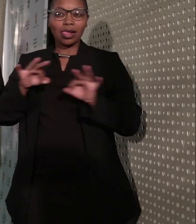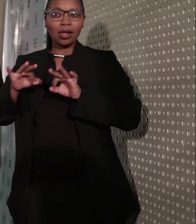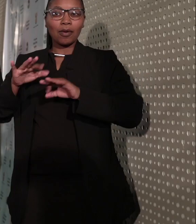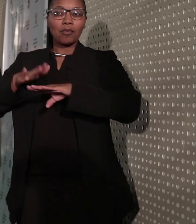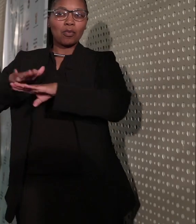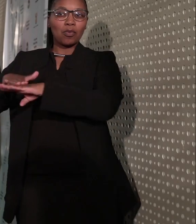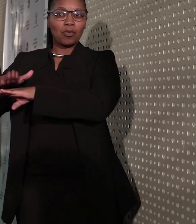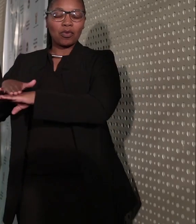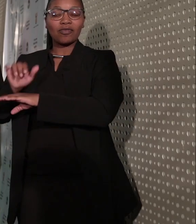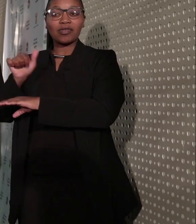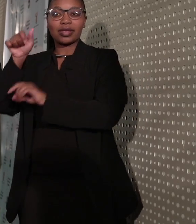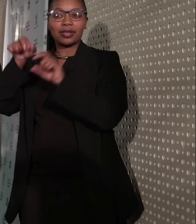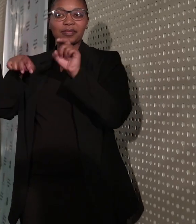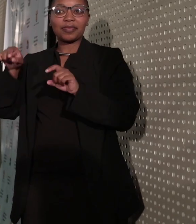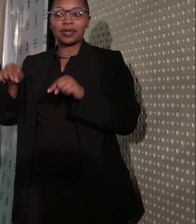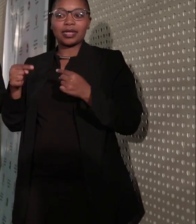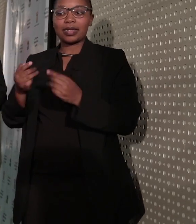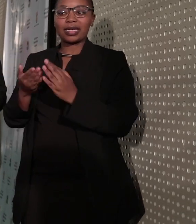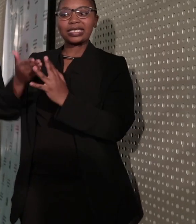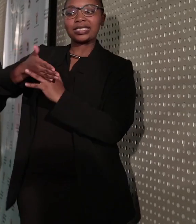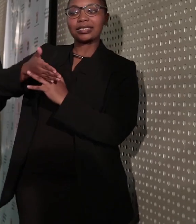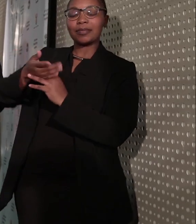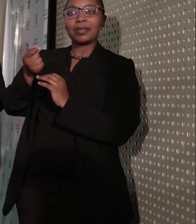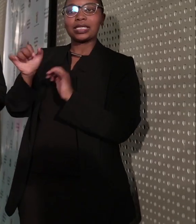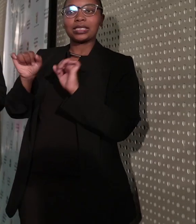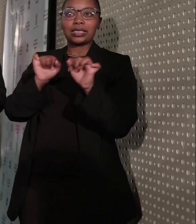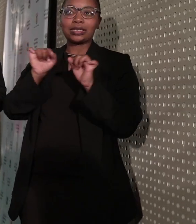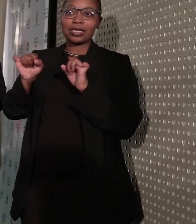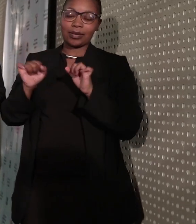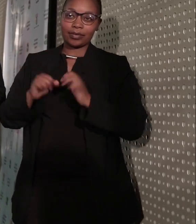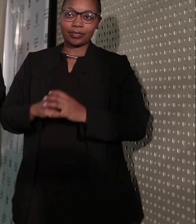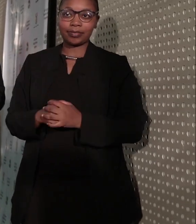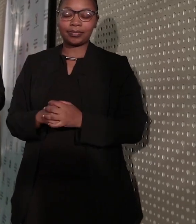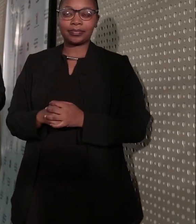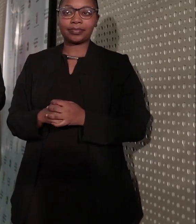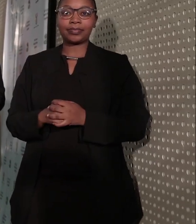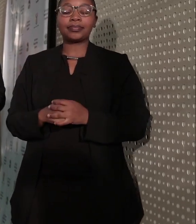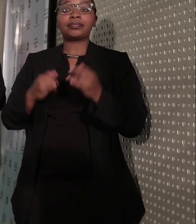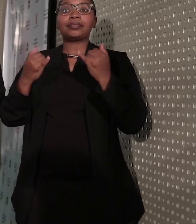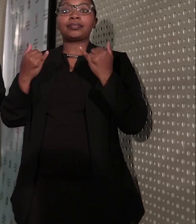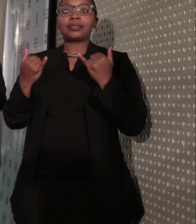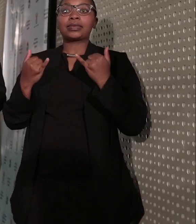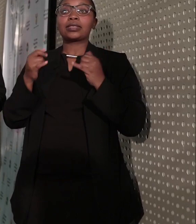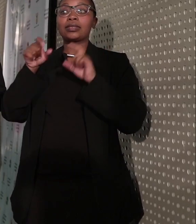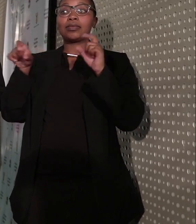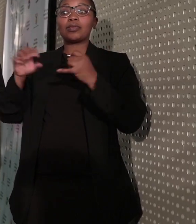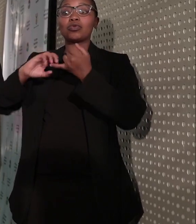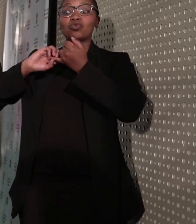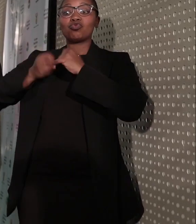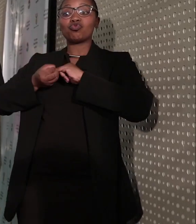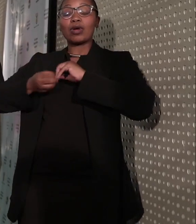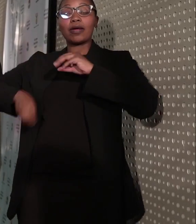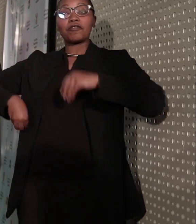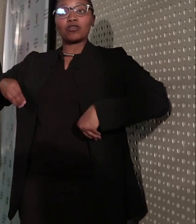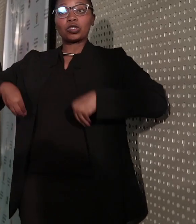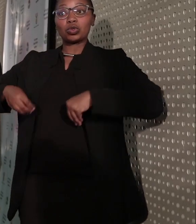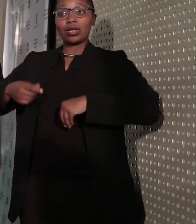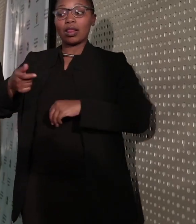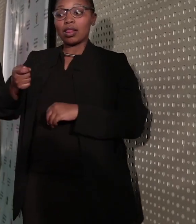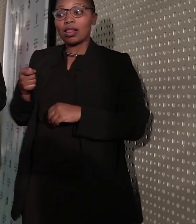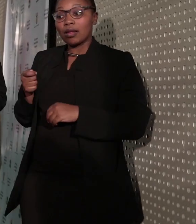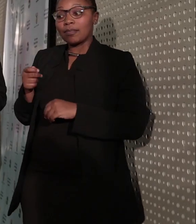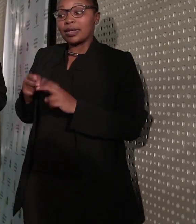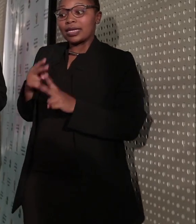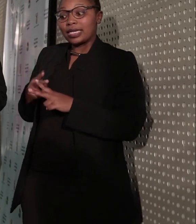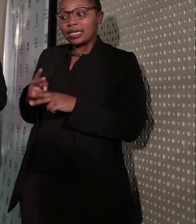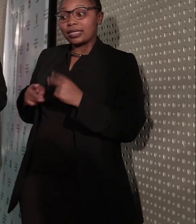the valid reversals. We condemn these attempts and further warn those people